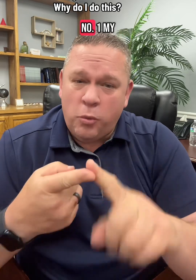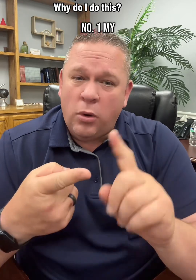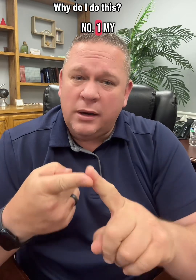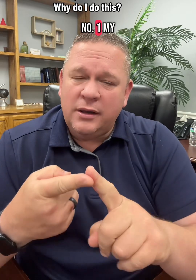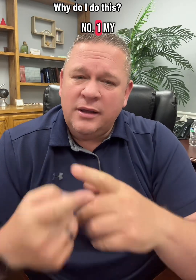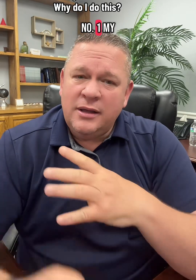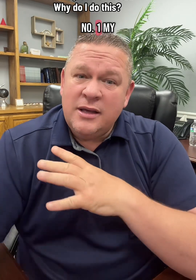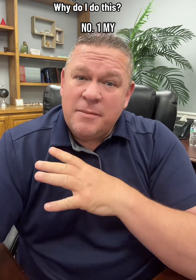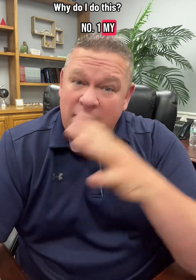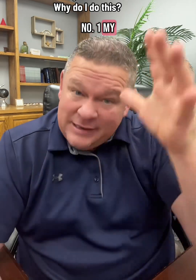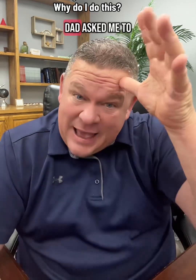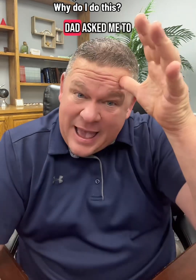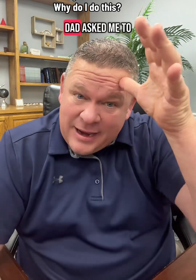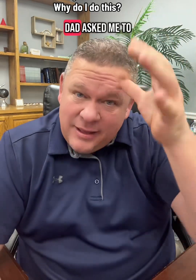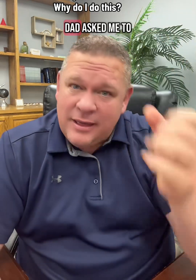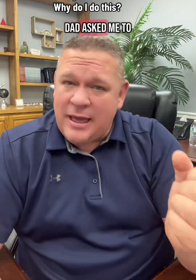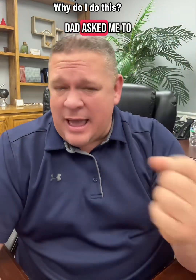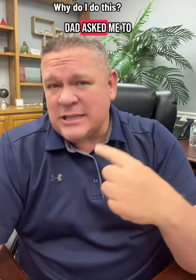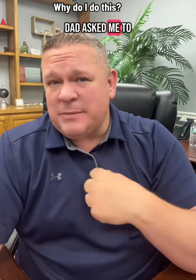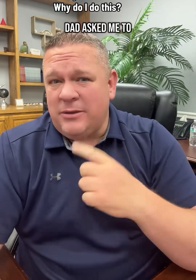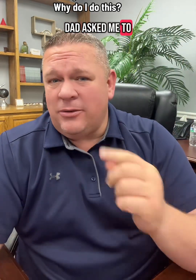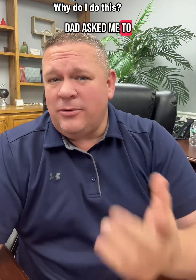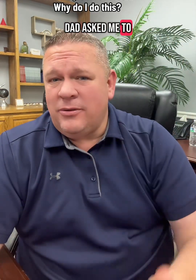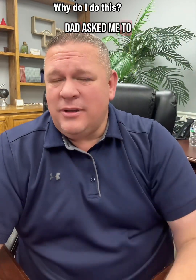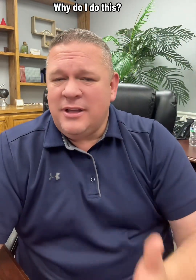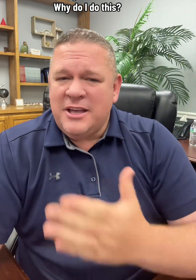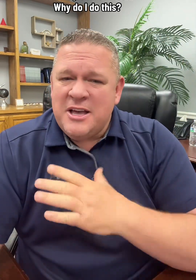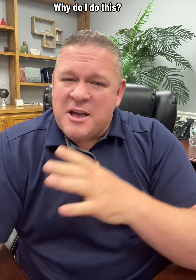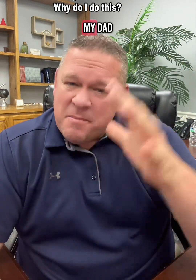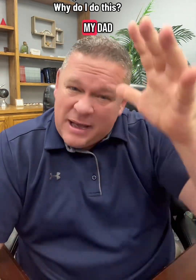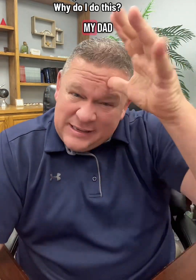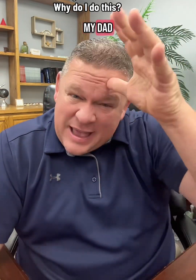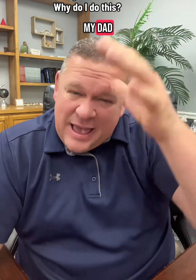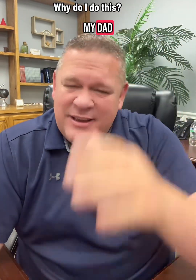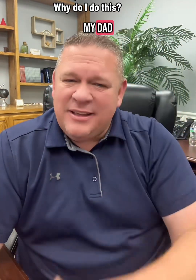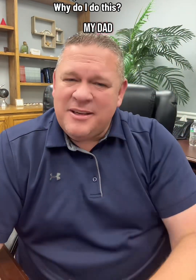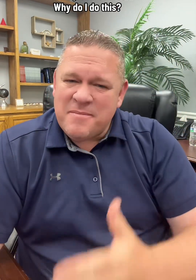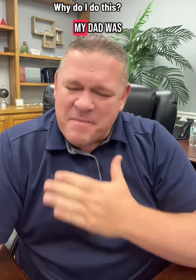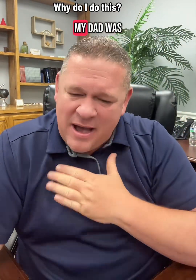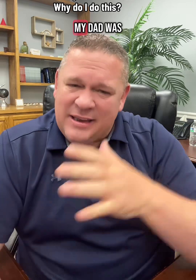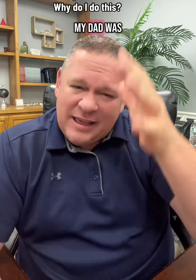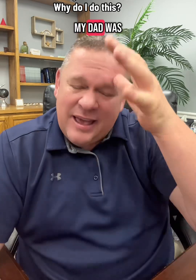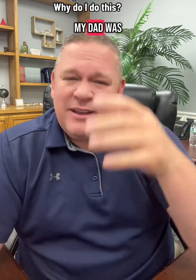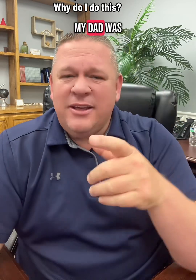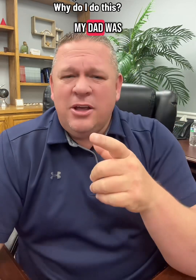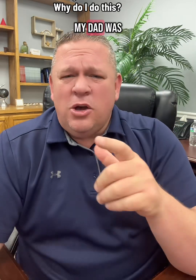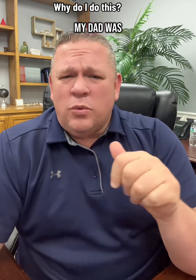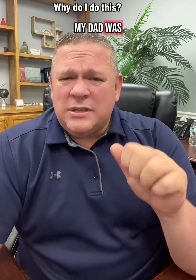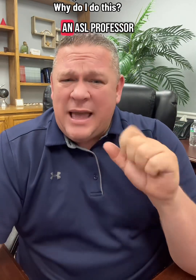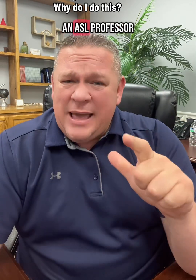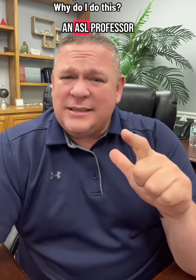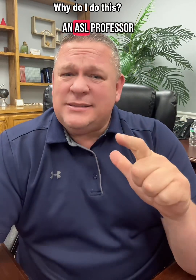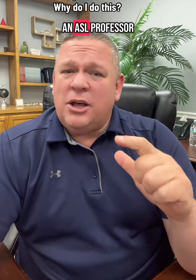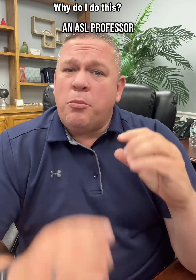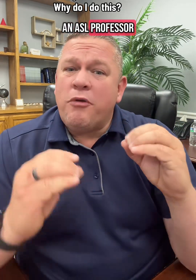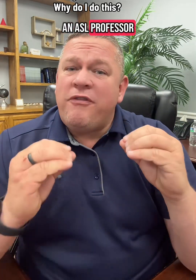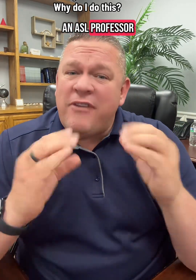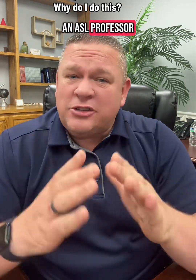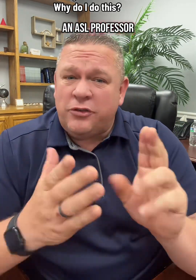1, my dad asked me to. My dad was an ASL professor at the